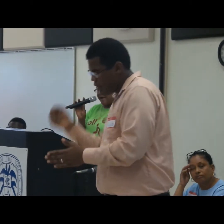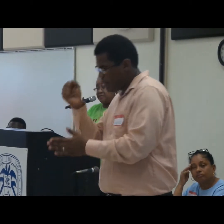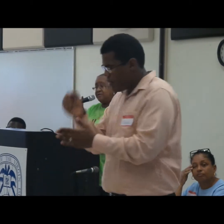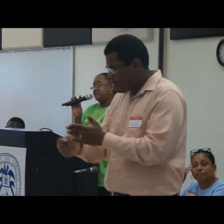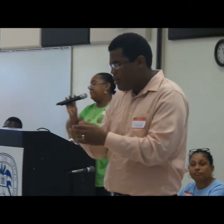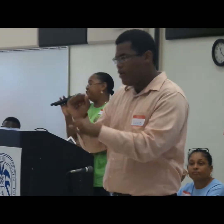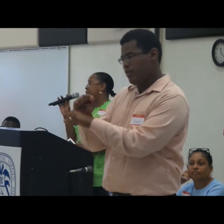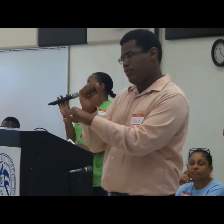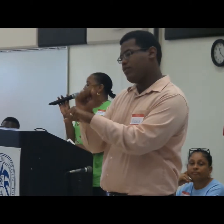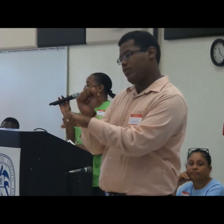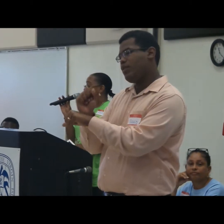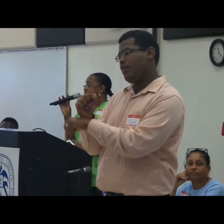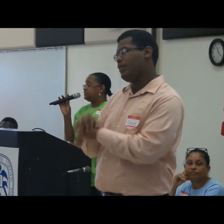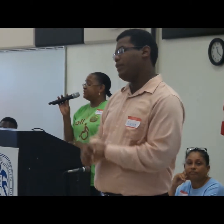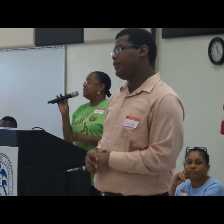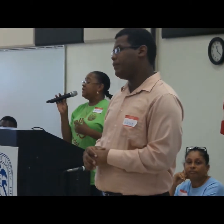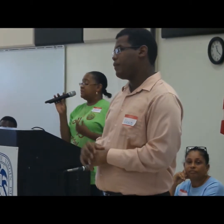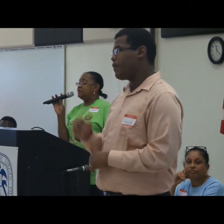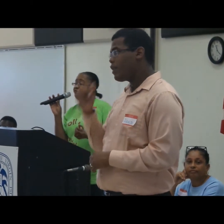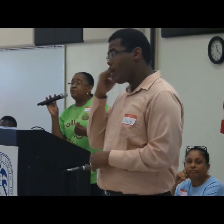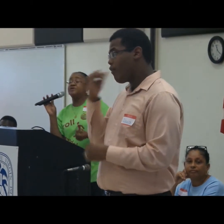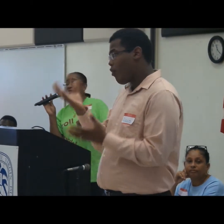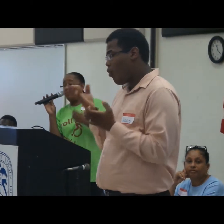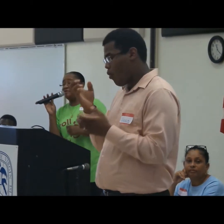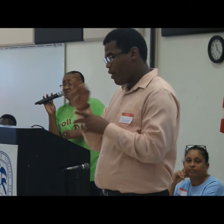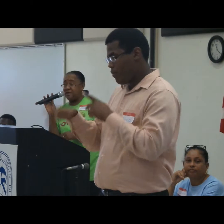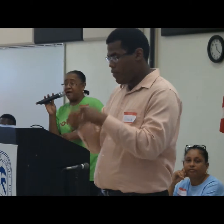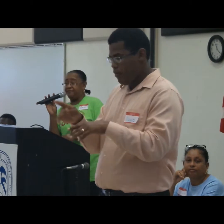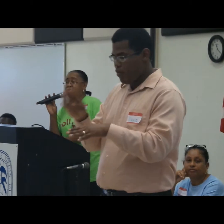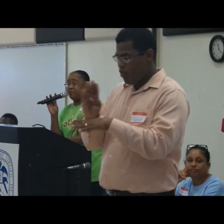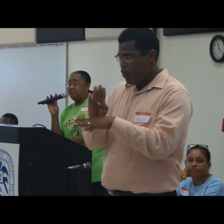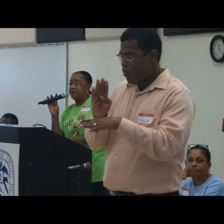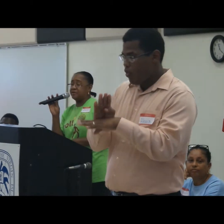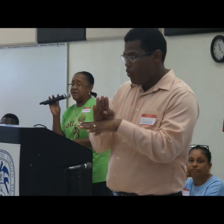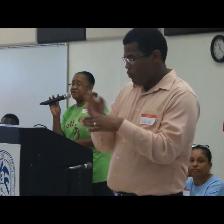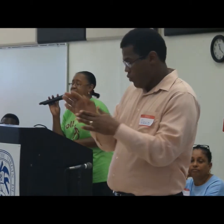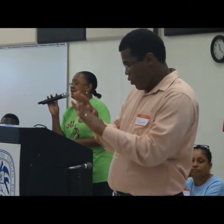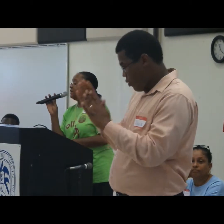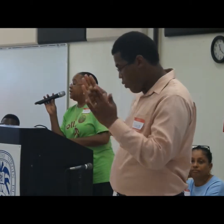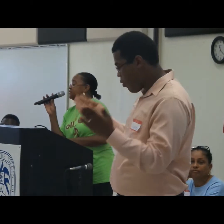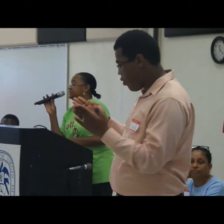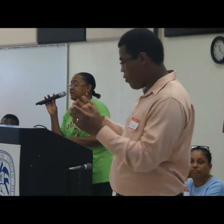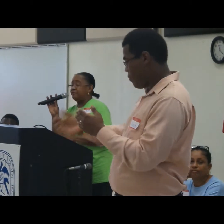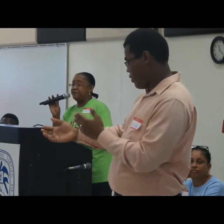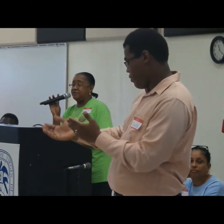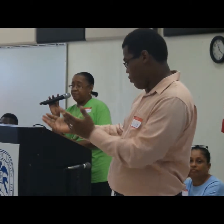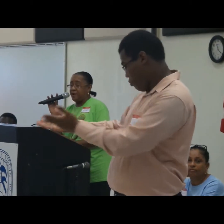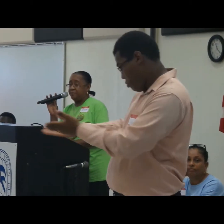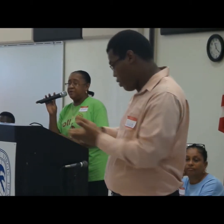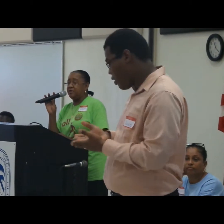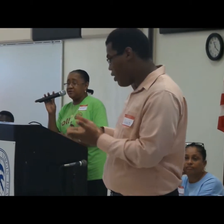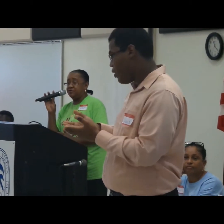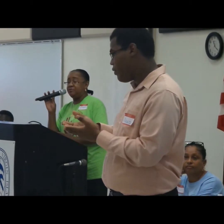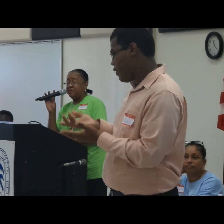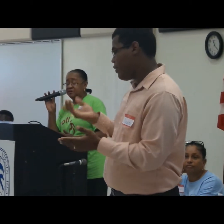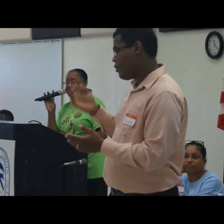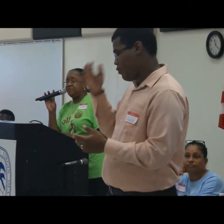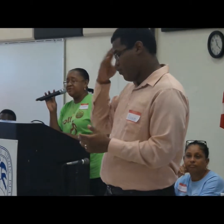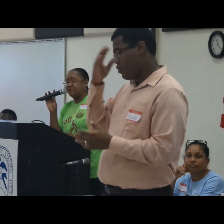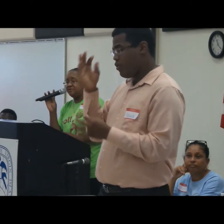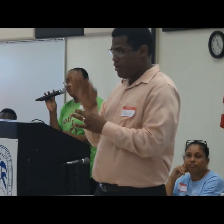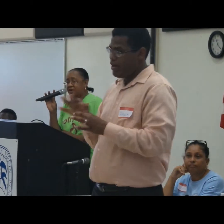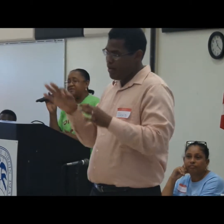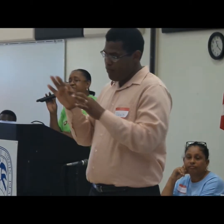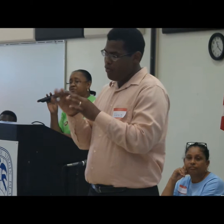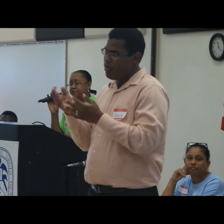to provide these employment opportunities, then of course our staff, and we recognize that, the staff at the department also needs